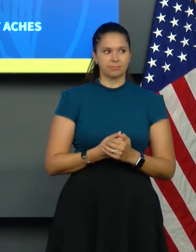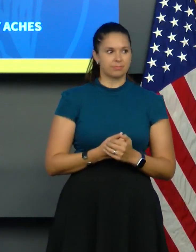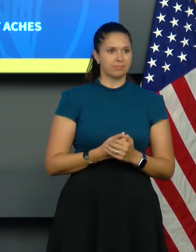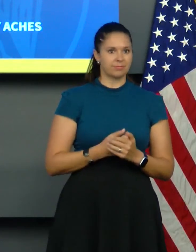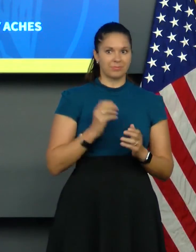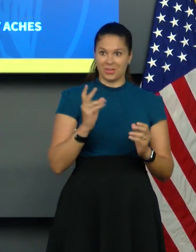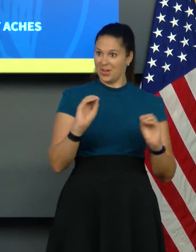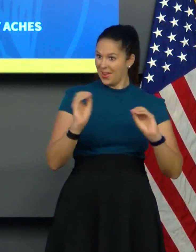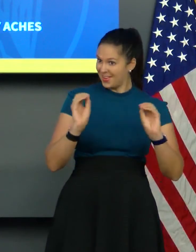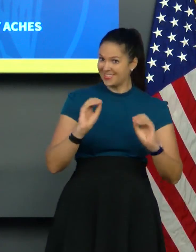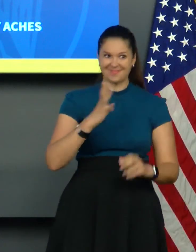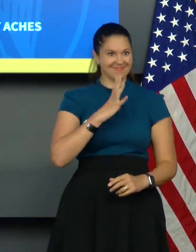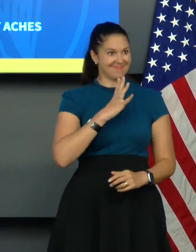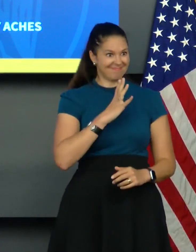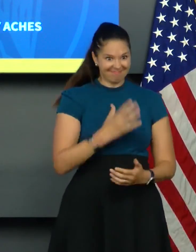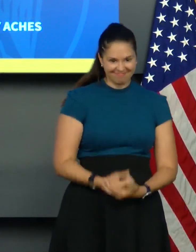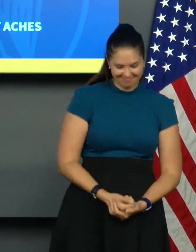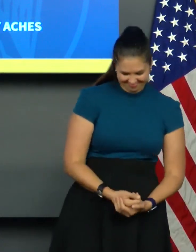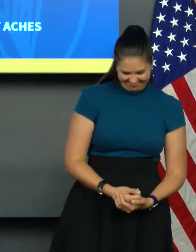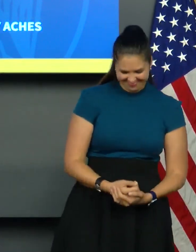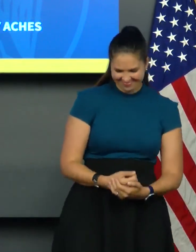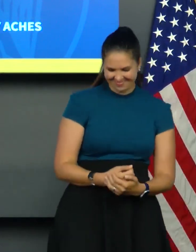Excellent. I love it. No questions.